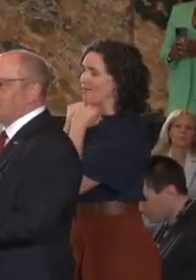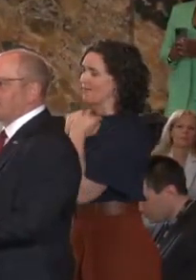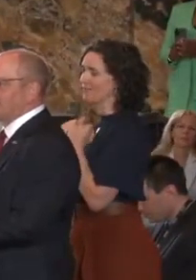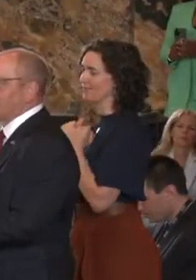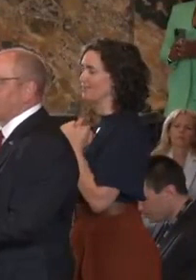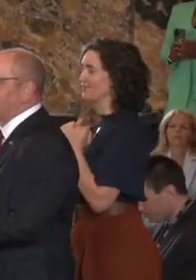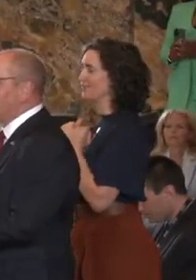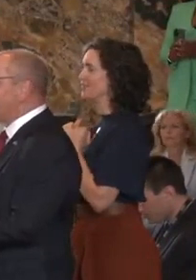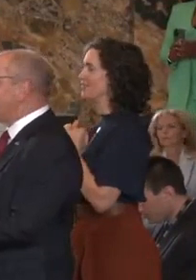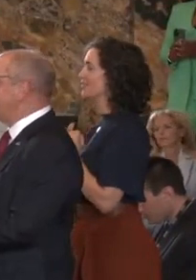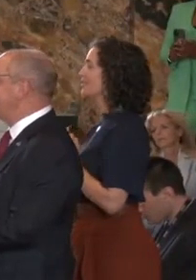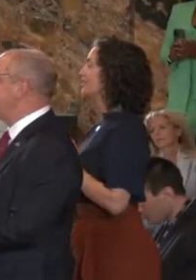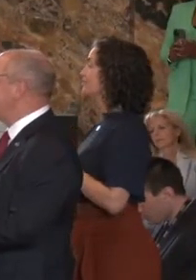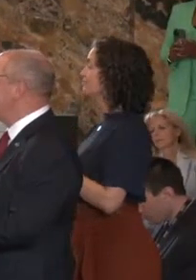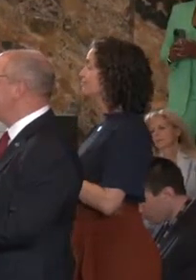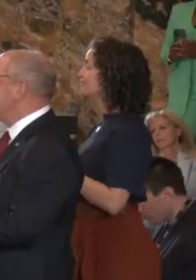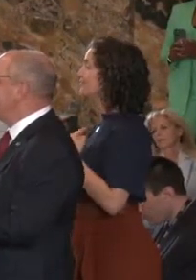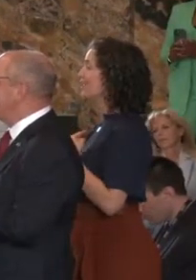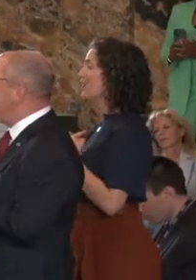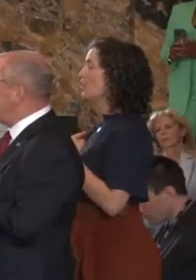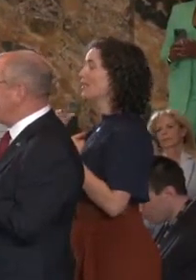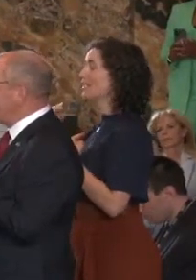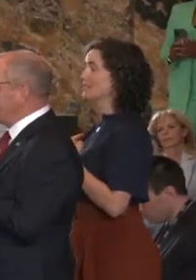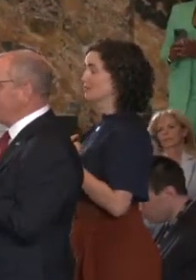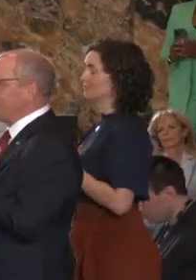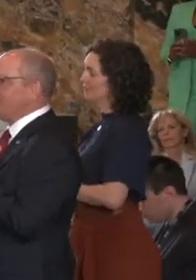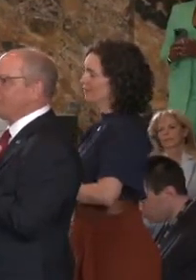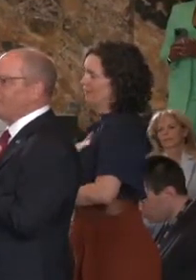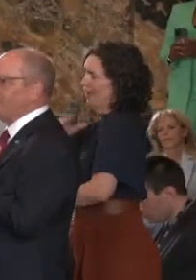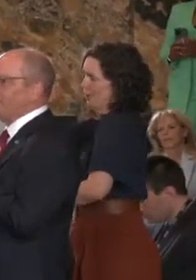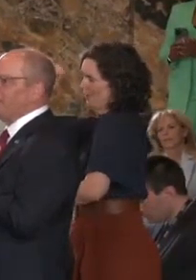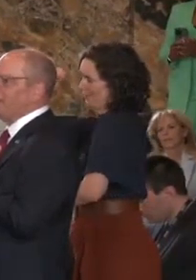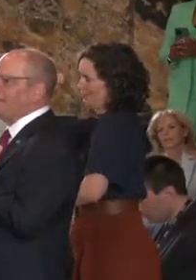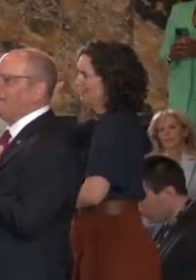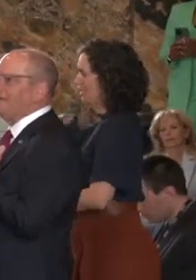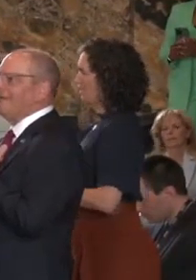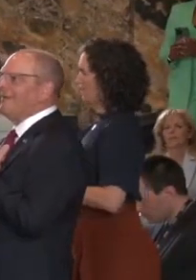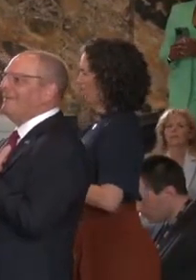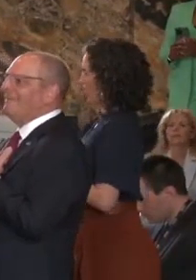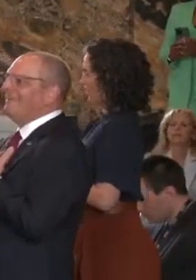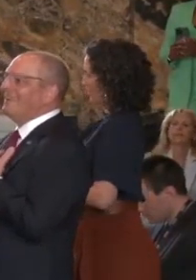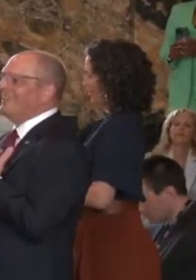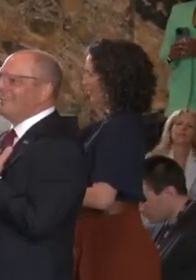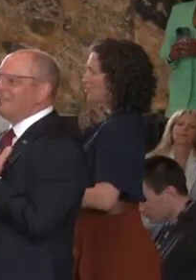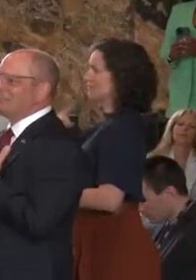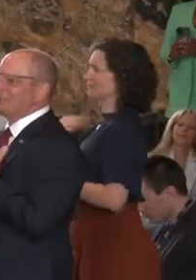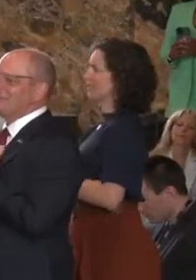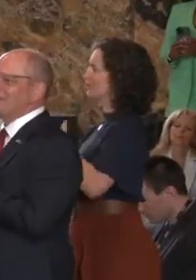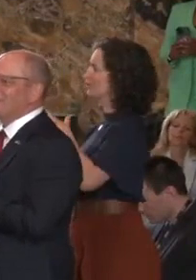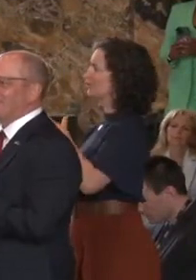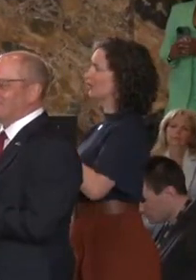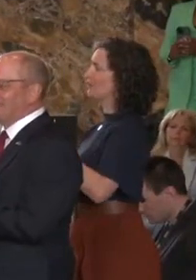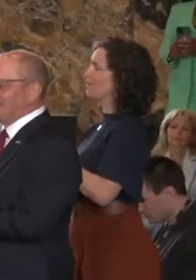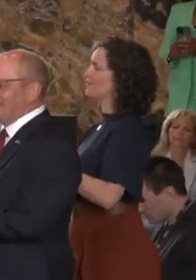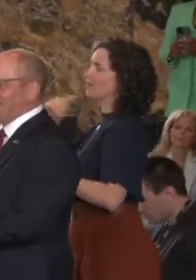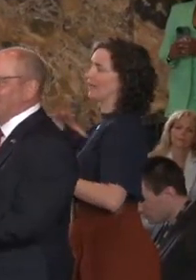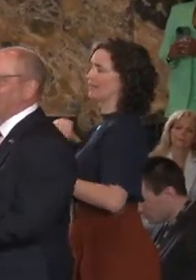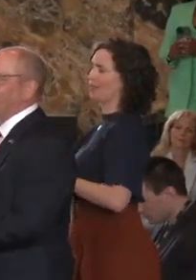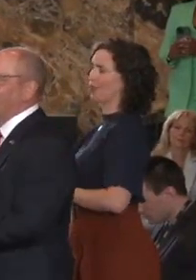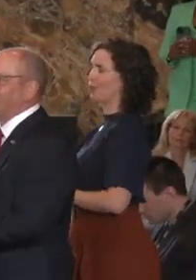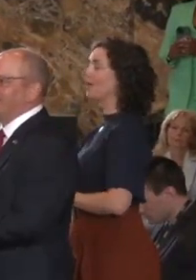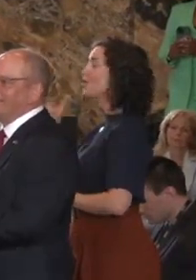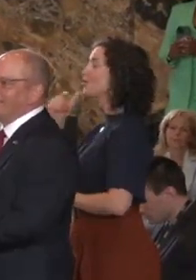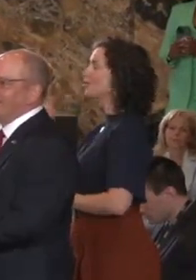and the greatest First Lady, in my purely objective opinion now, in the history of our state,